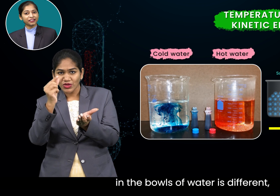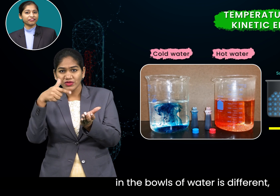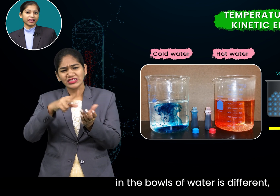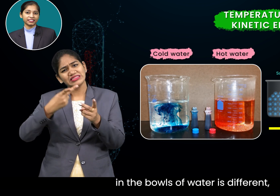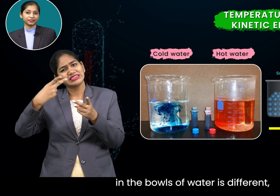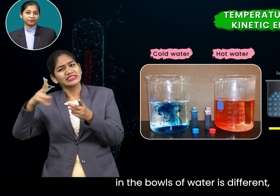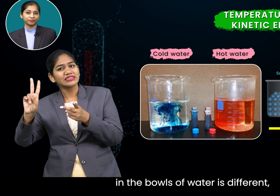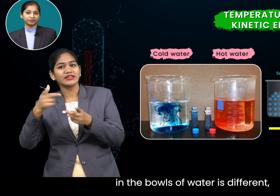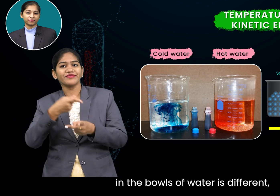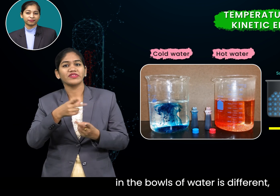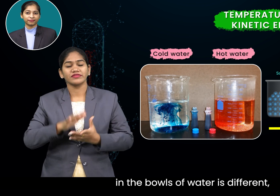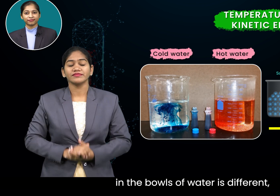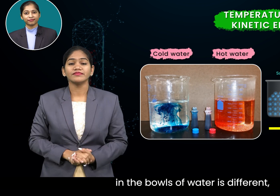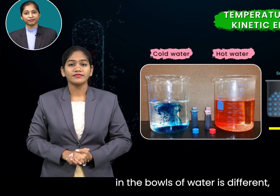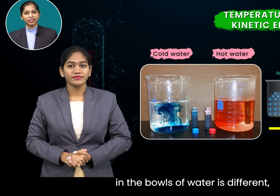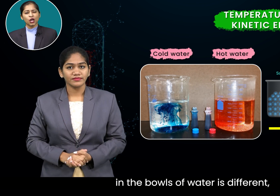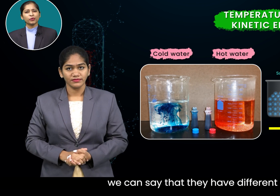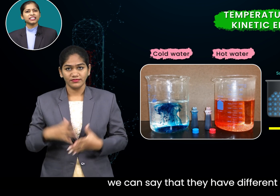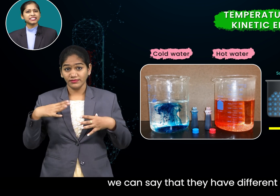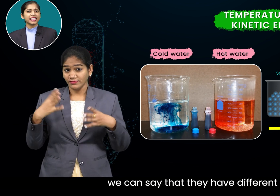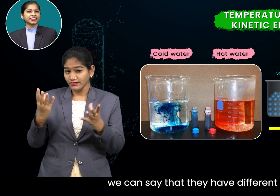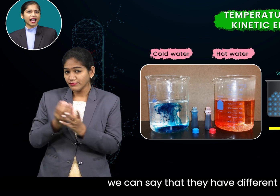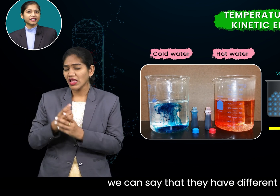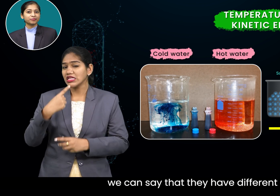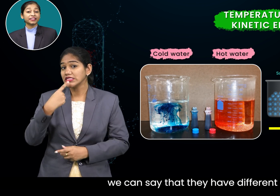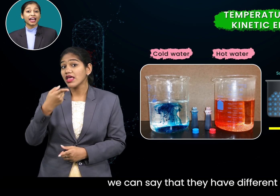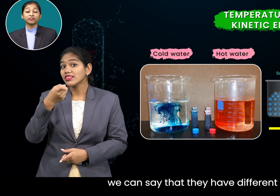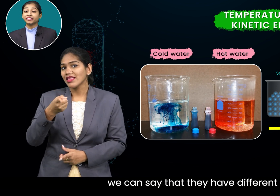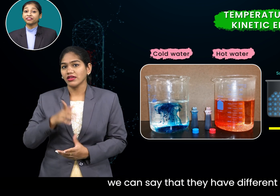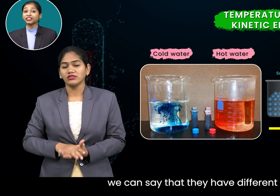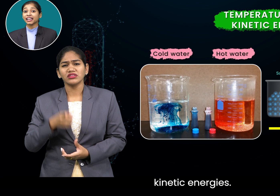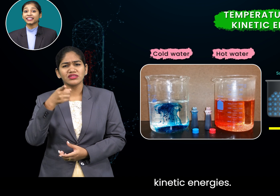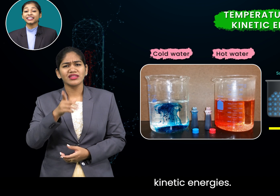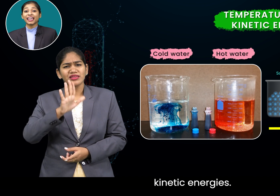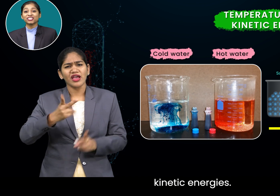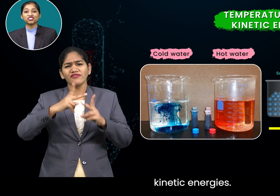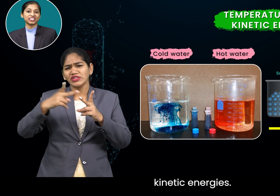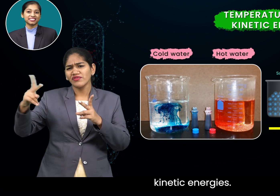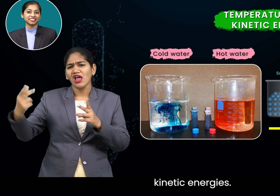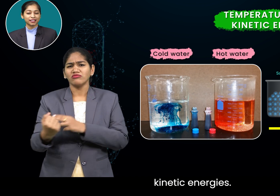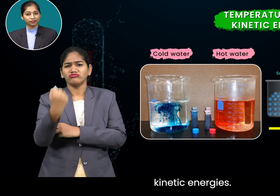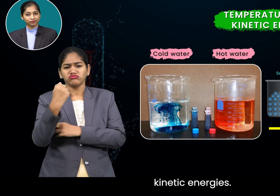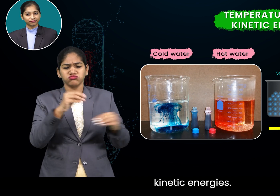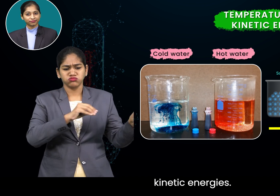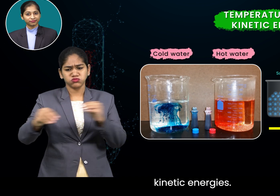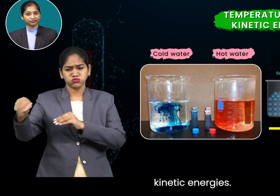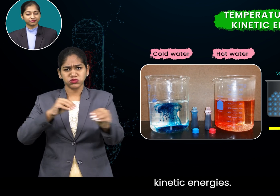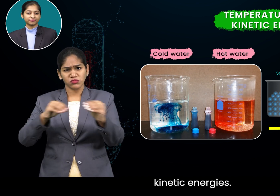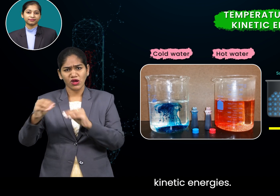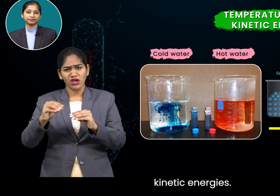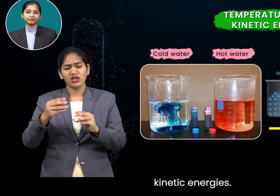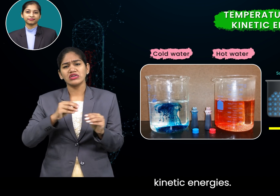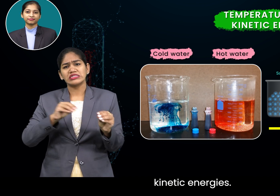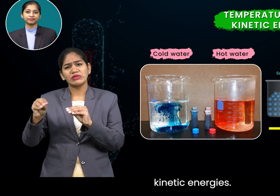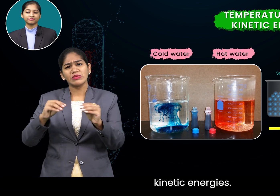is different. We can say that they have different kinetic energies.